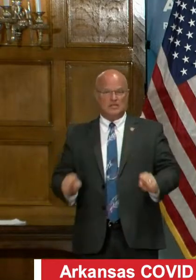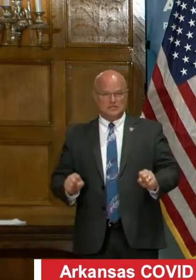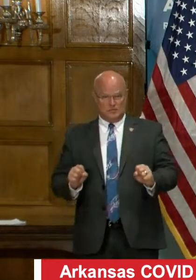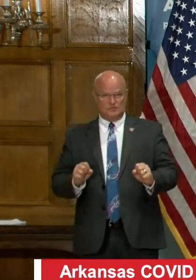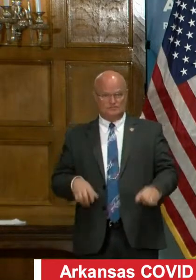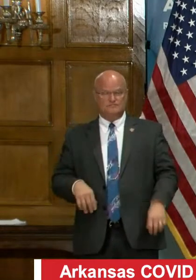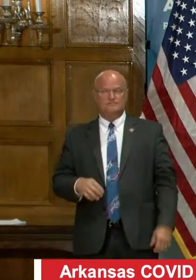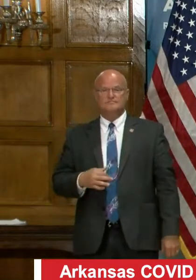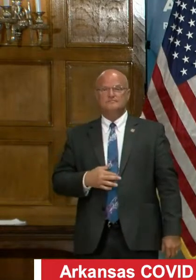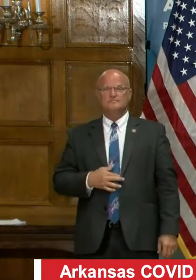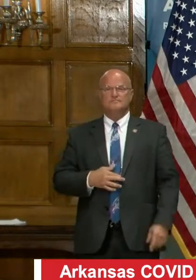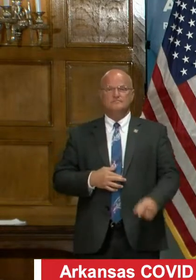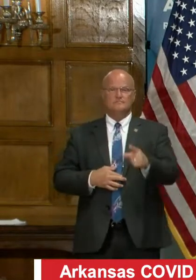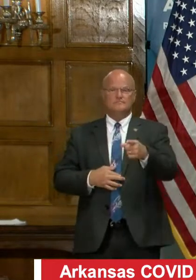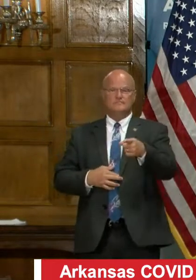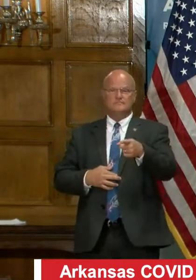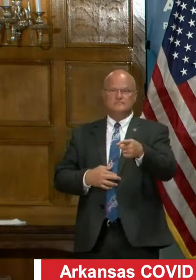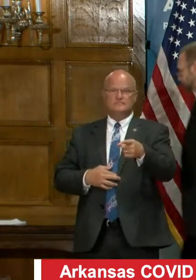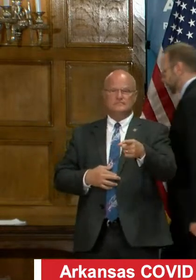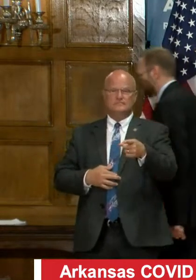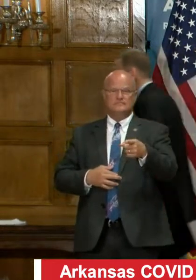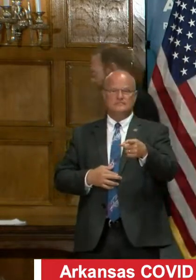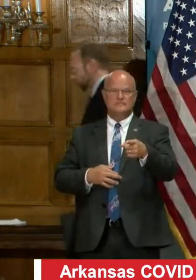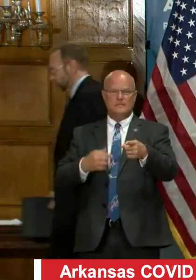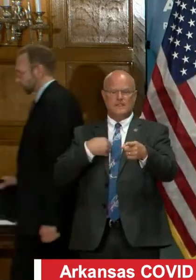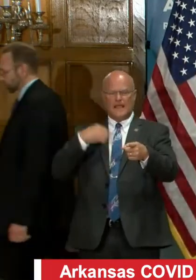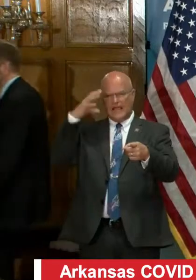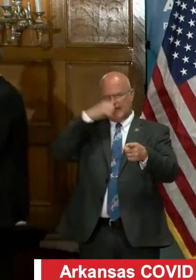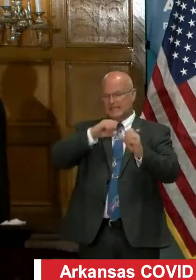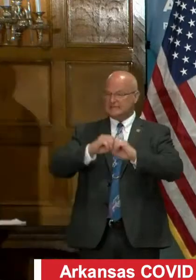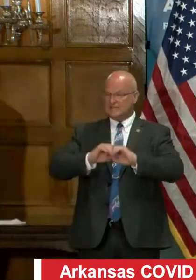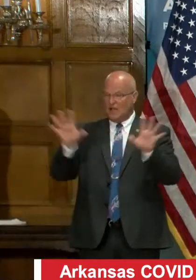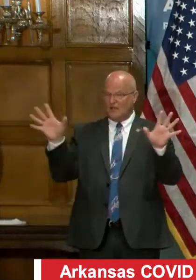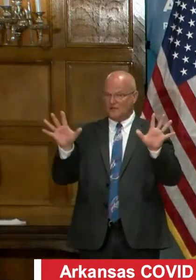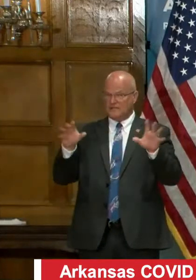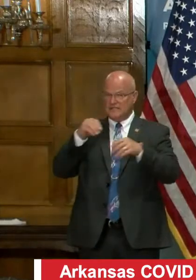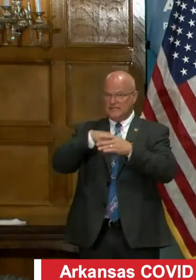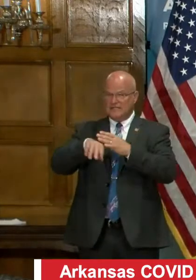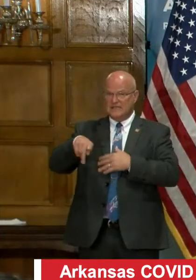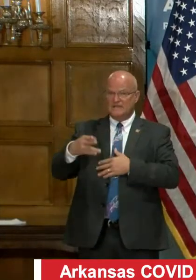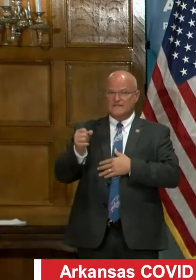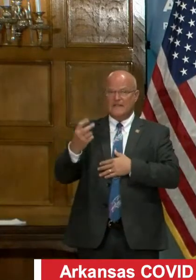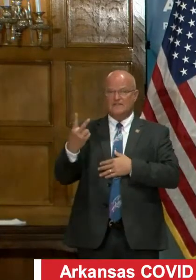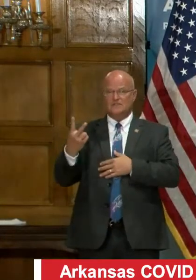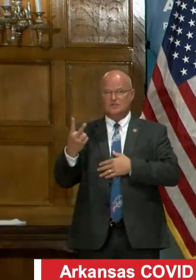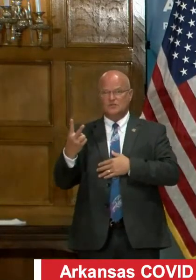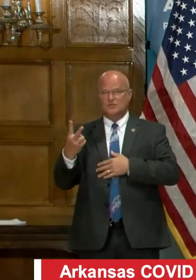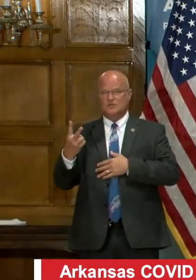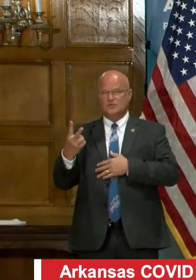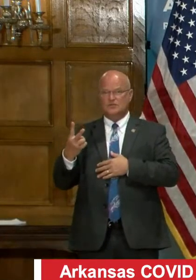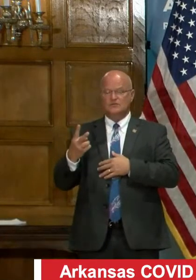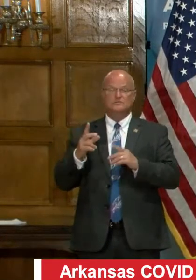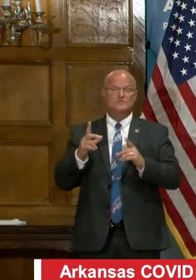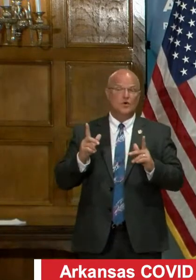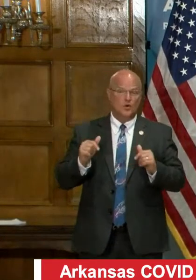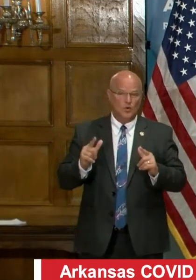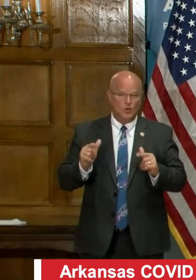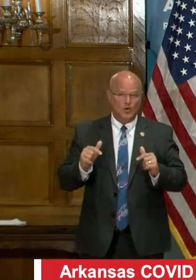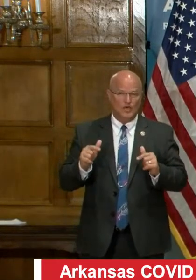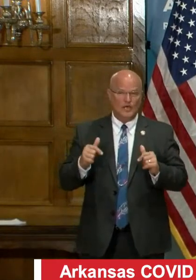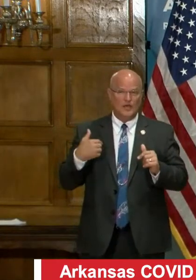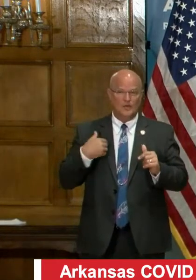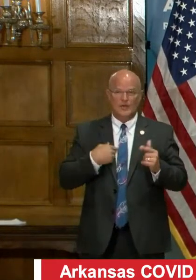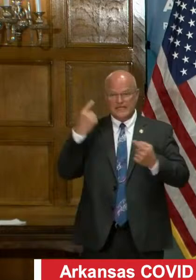or reasonable. Jay. I guess obviously into phase 2, the natural question is when do